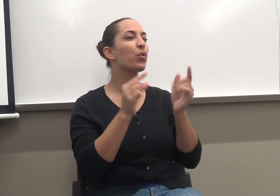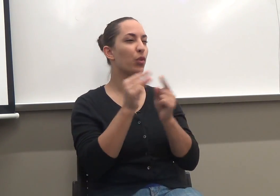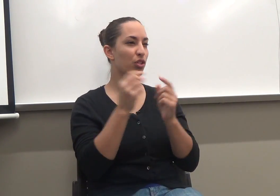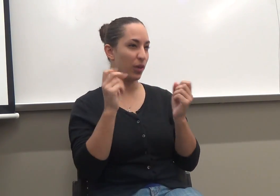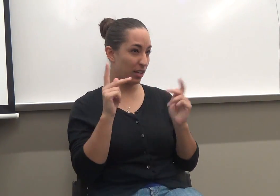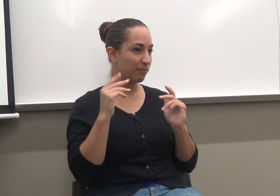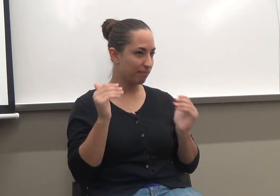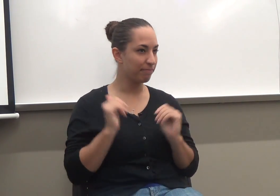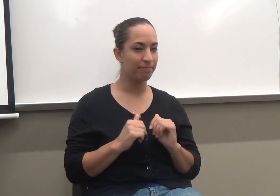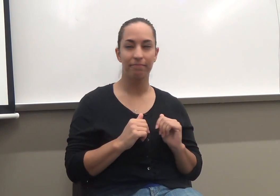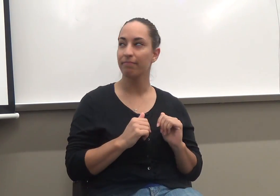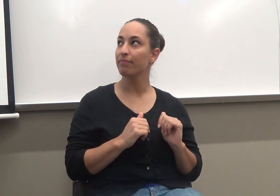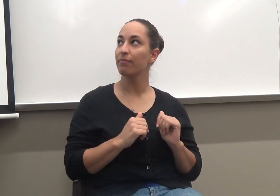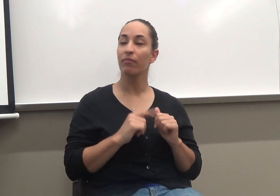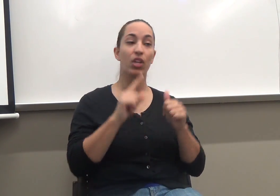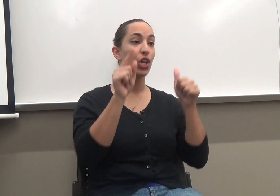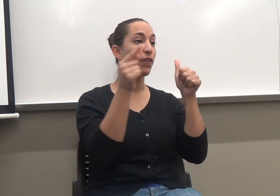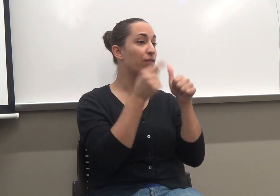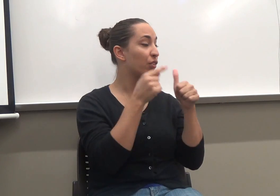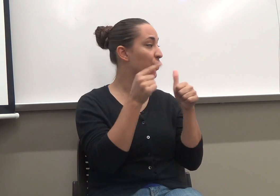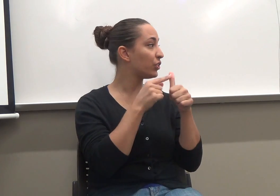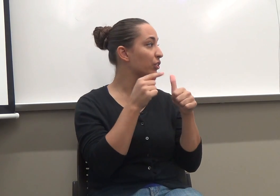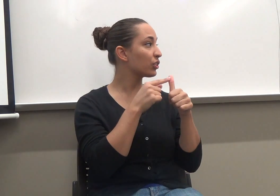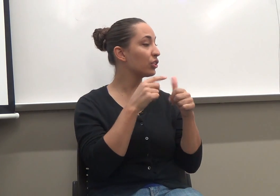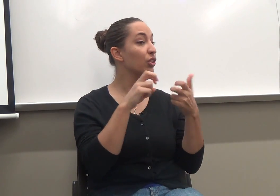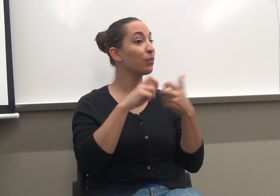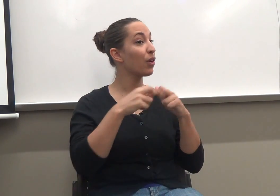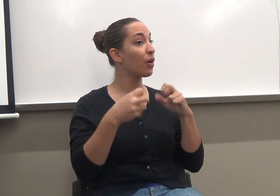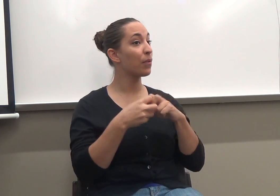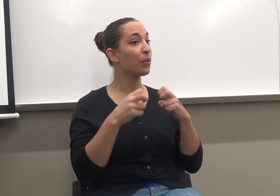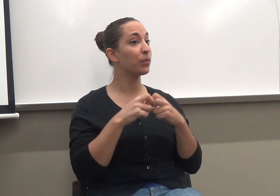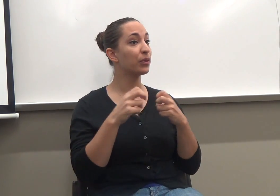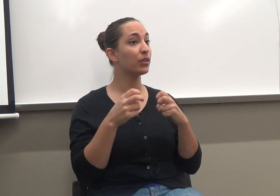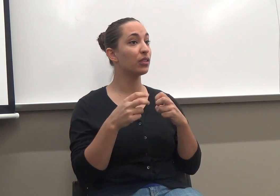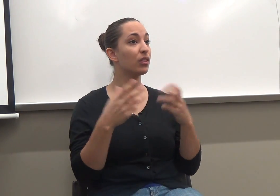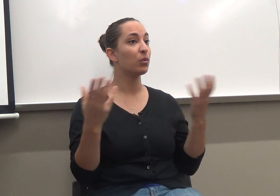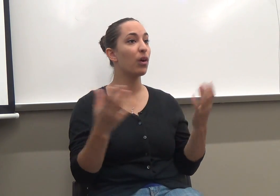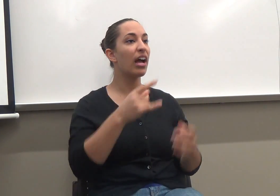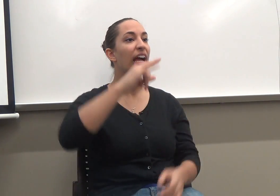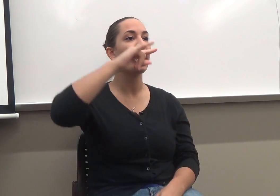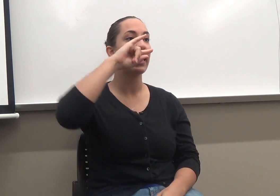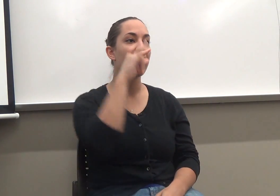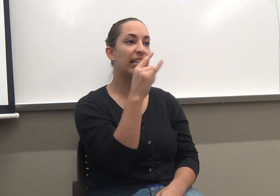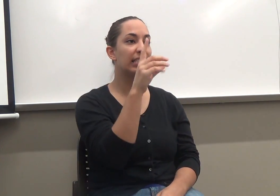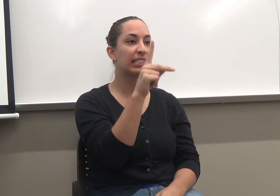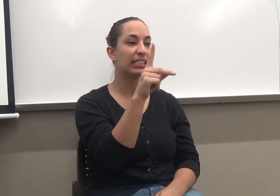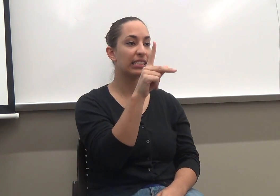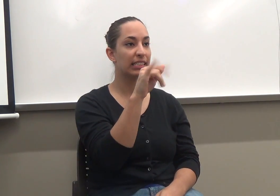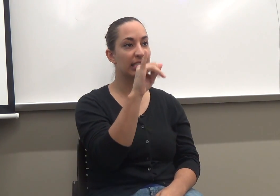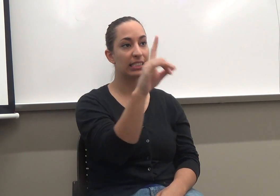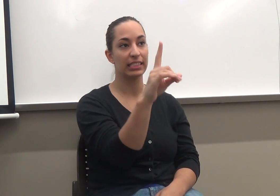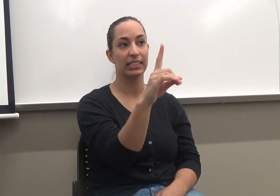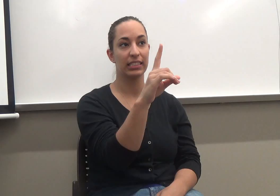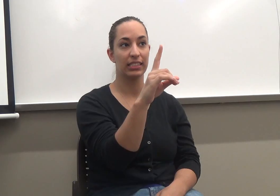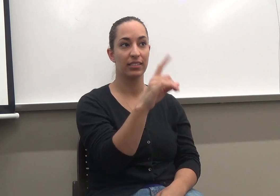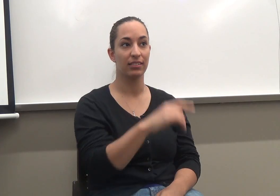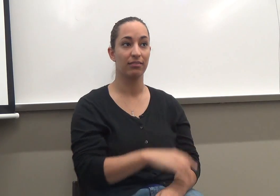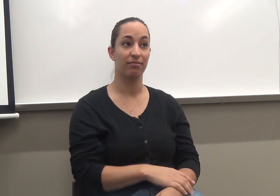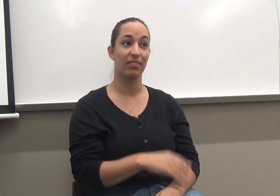The first one that's a problem, believe it or not, is the word kid. Okay? And what you have to watch for